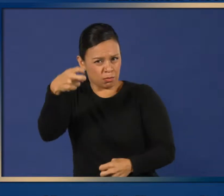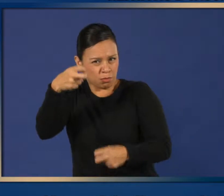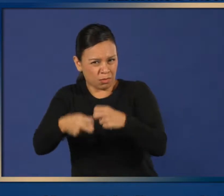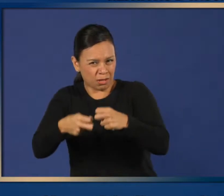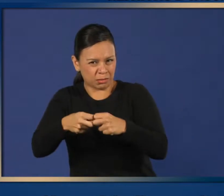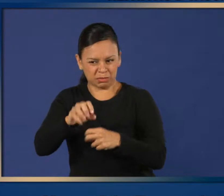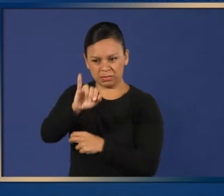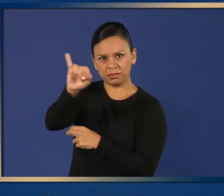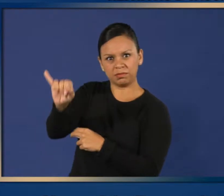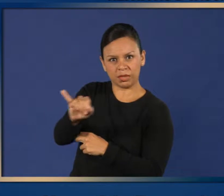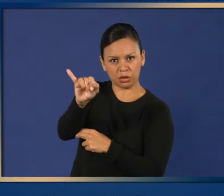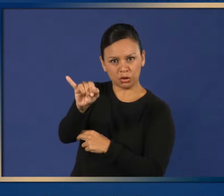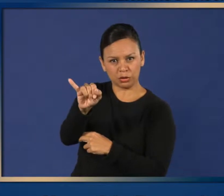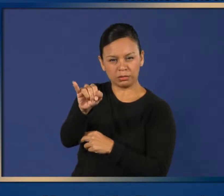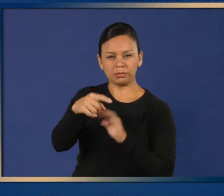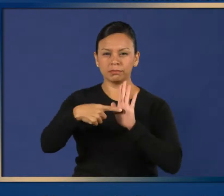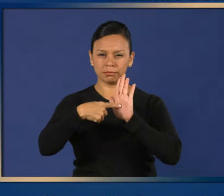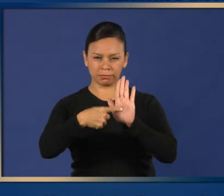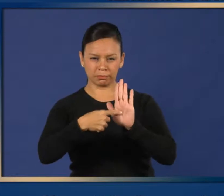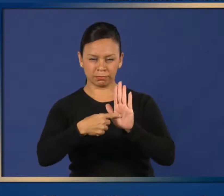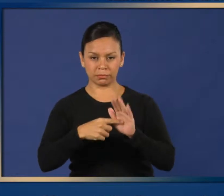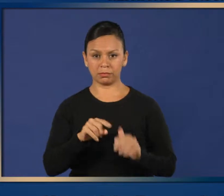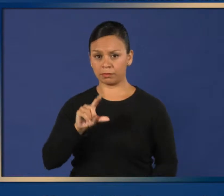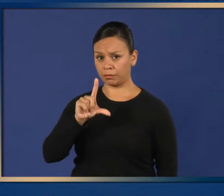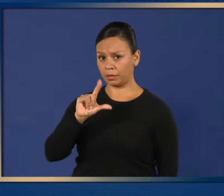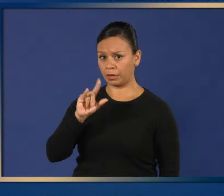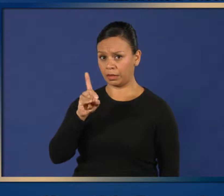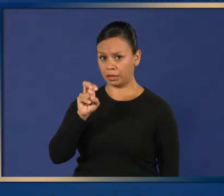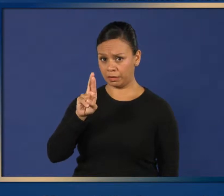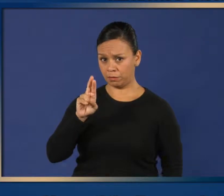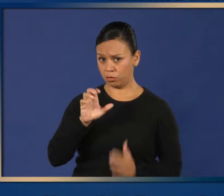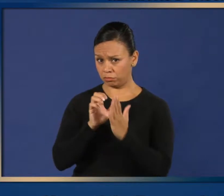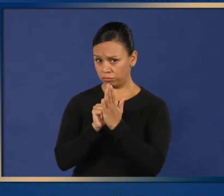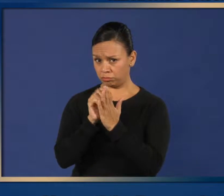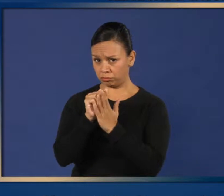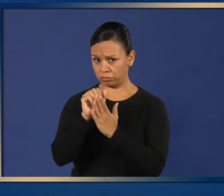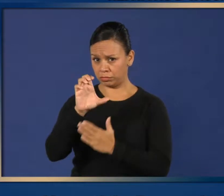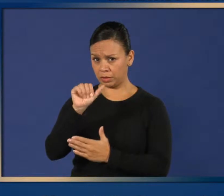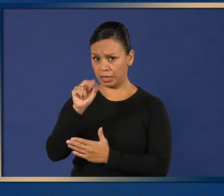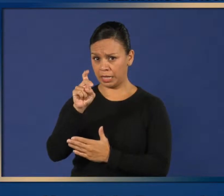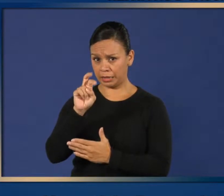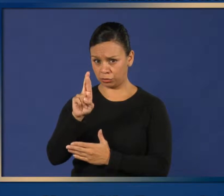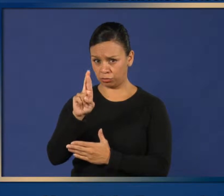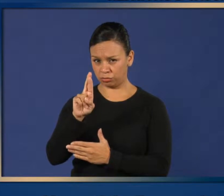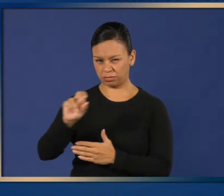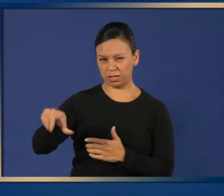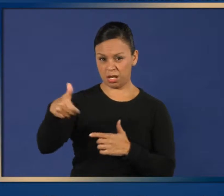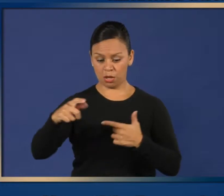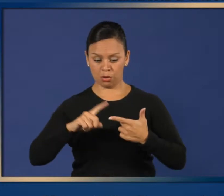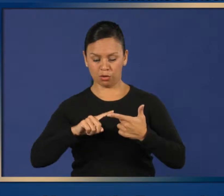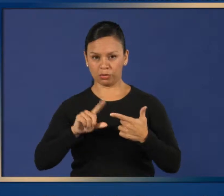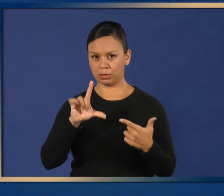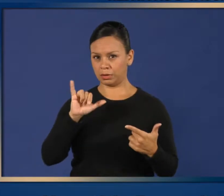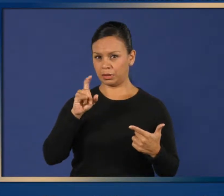HBV infection, including liver cancer and cirrhosis.